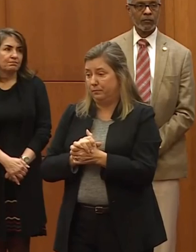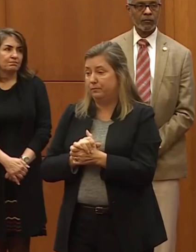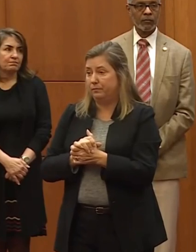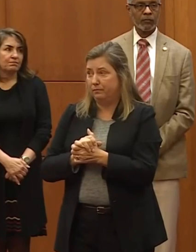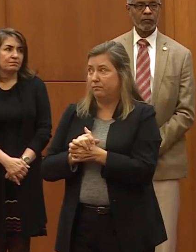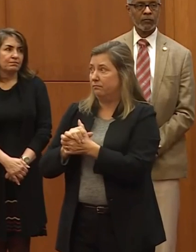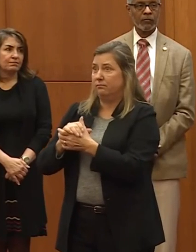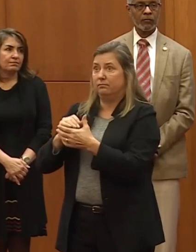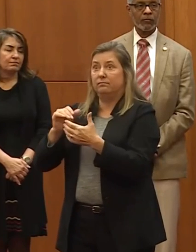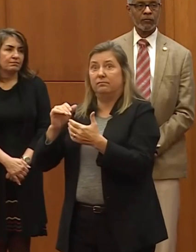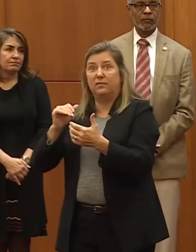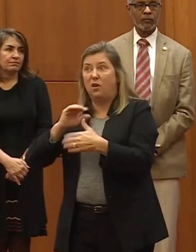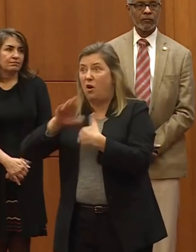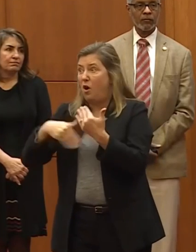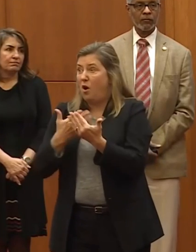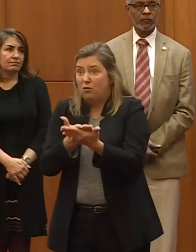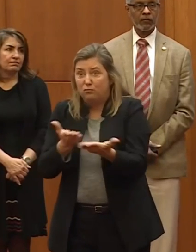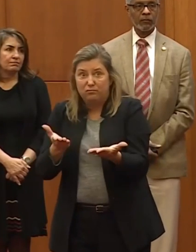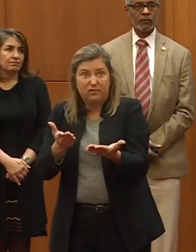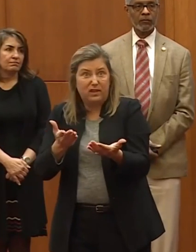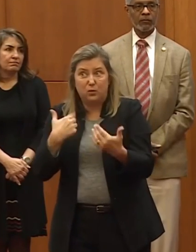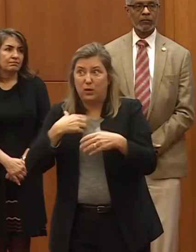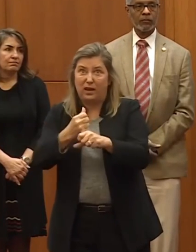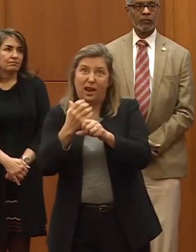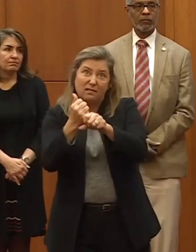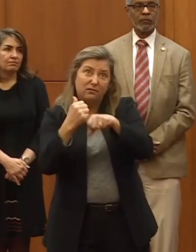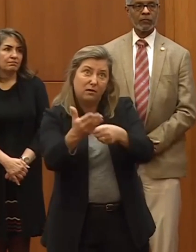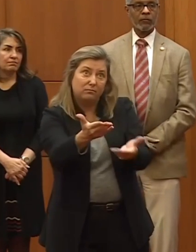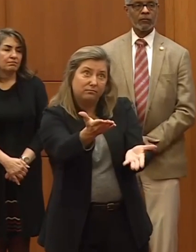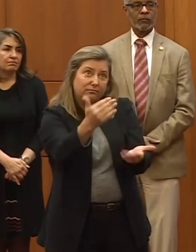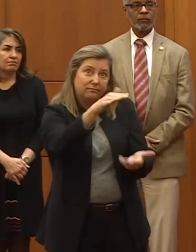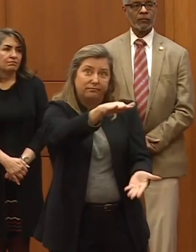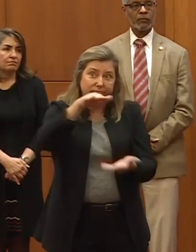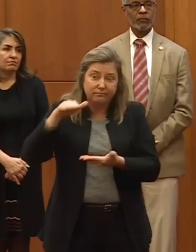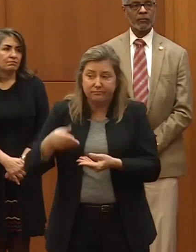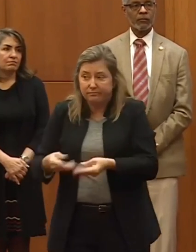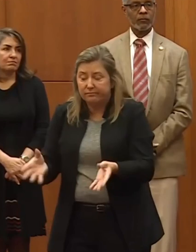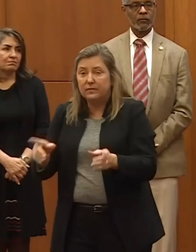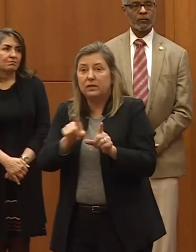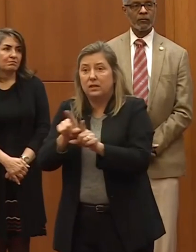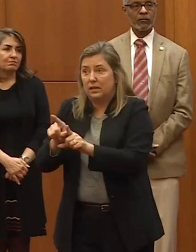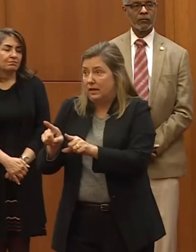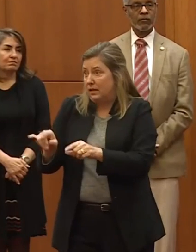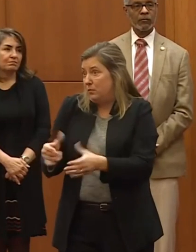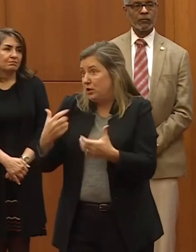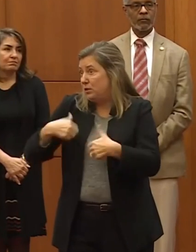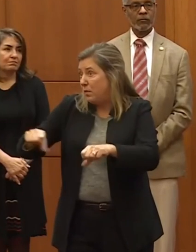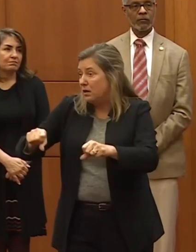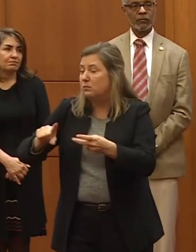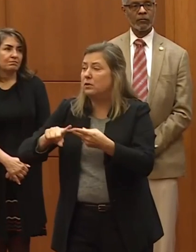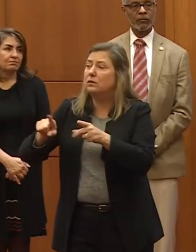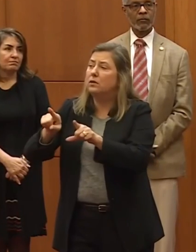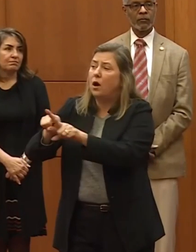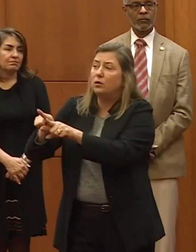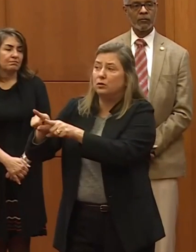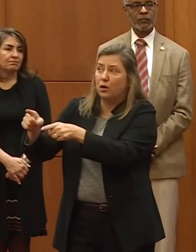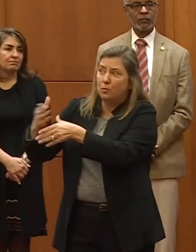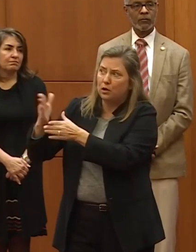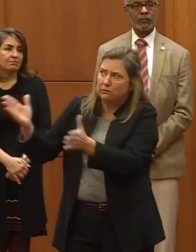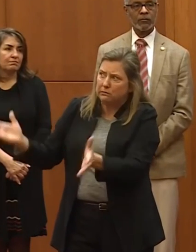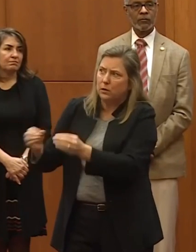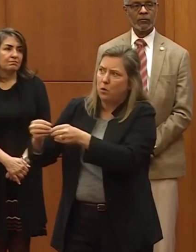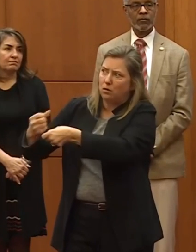as we can from the national availability, and also we've encouraged our federal partners to encourage manufacture